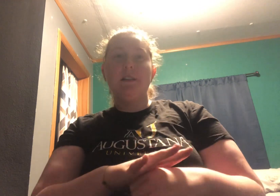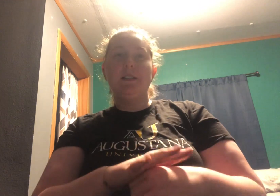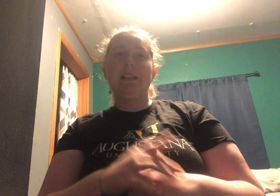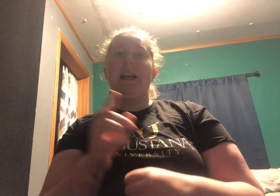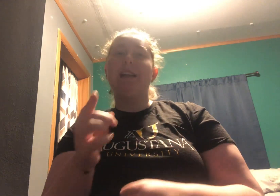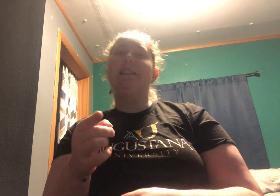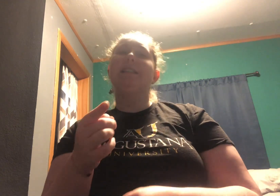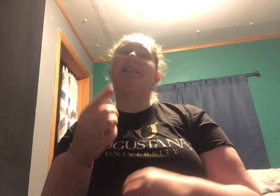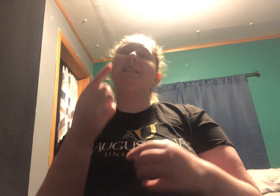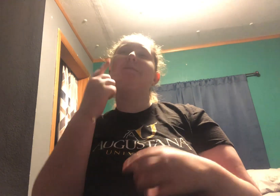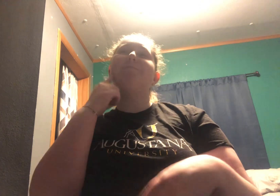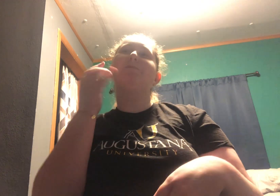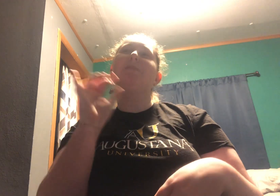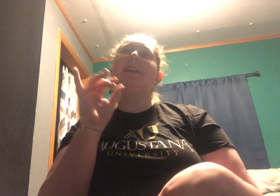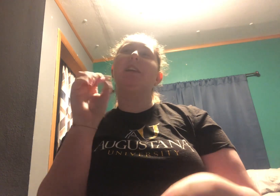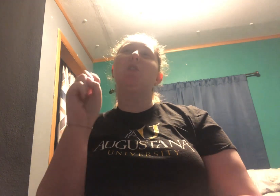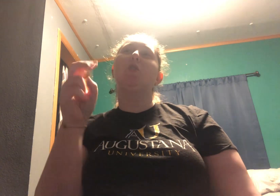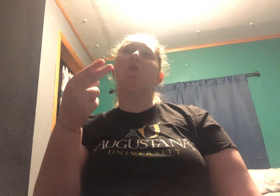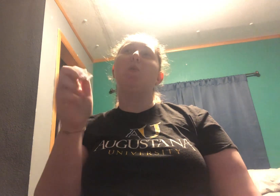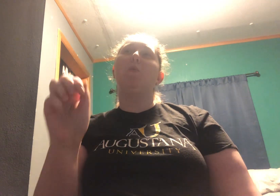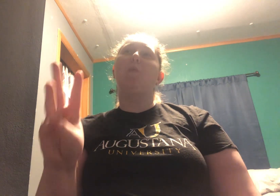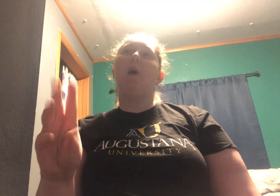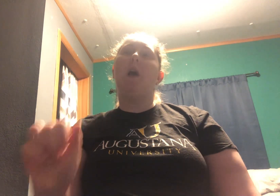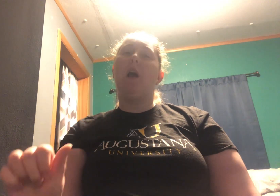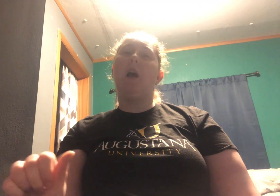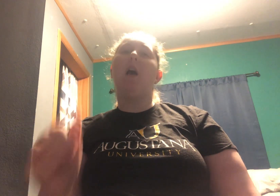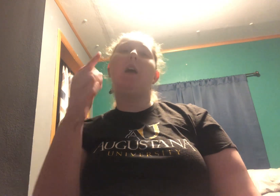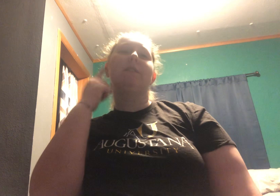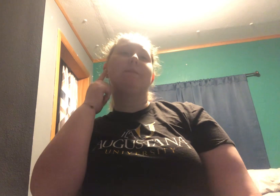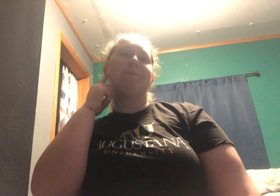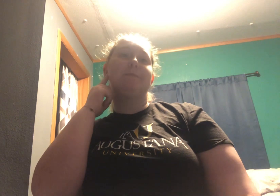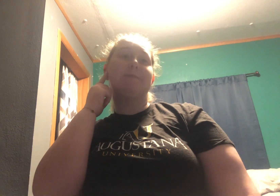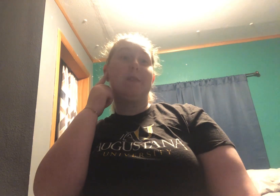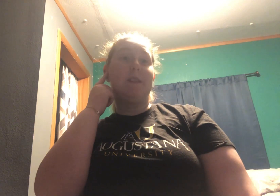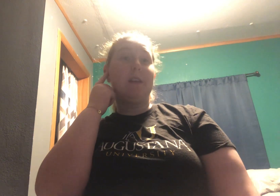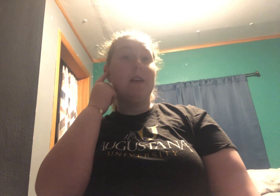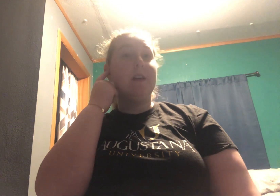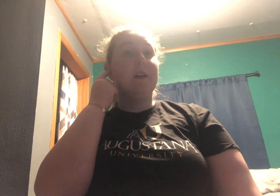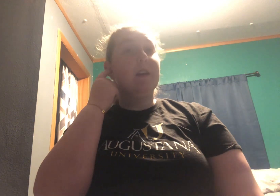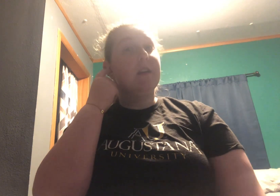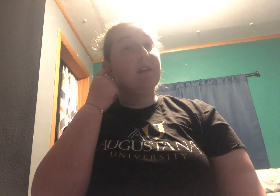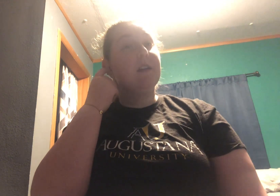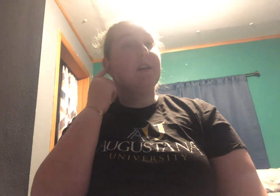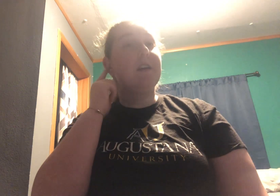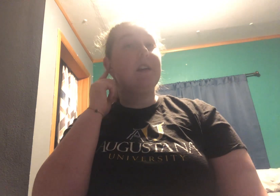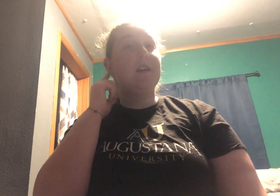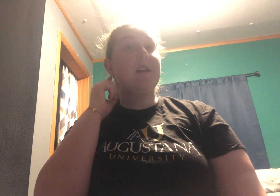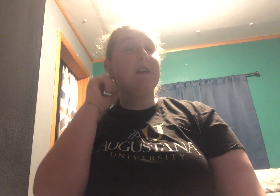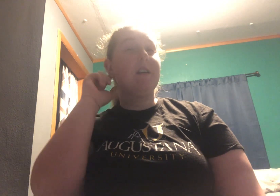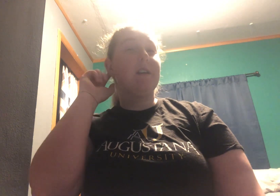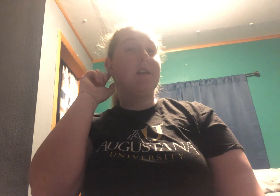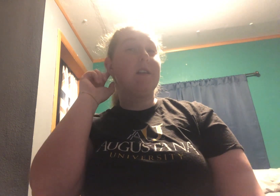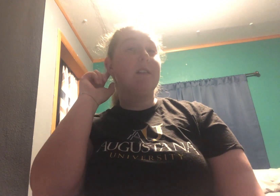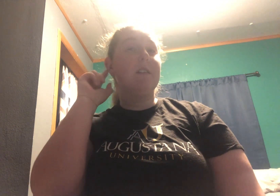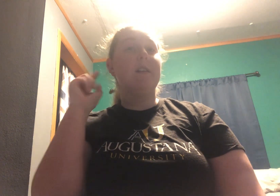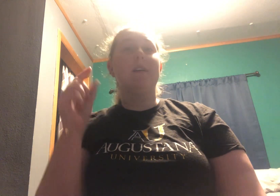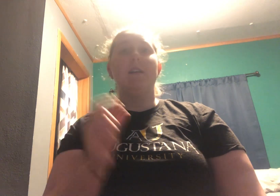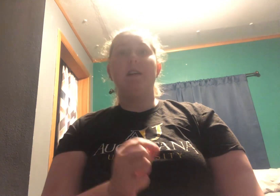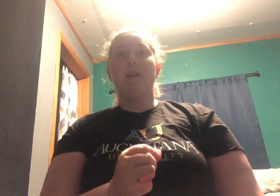is on the first syllable. Minuscule, minuscule. So this is sort of like a schwa sound. But it when I say it and when I